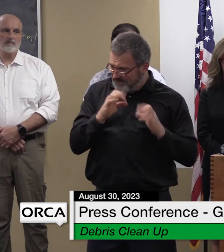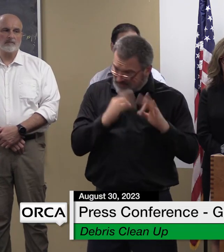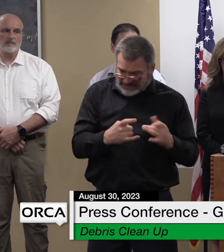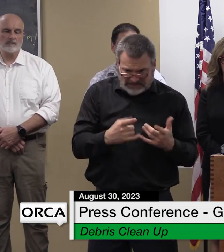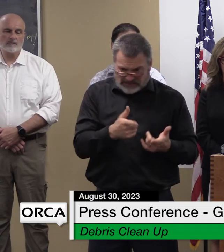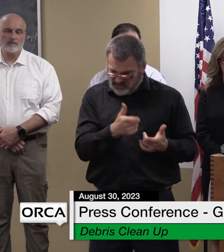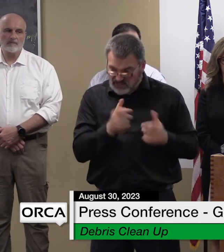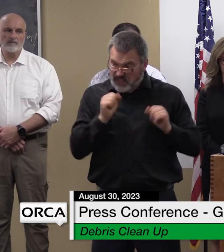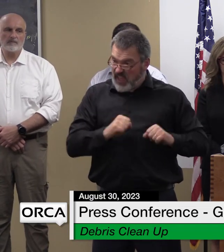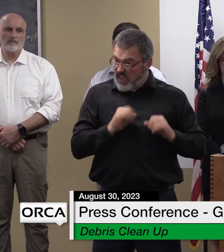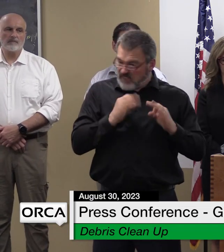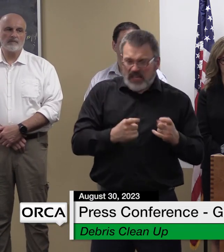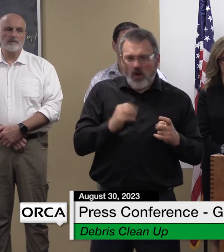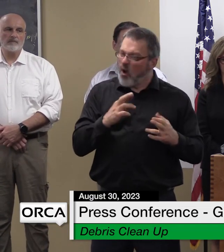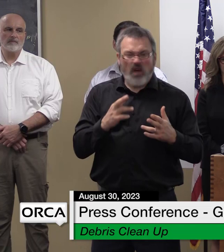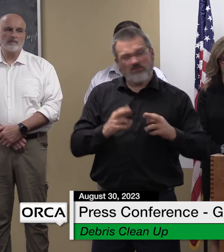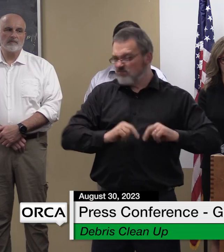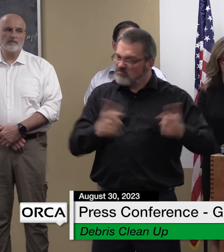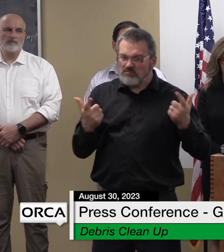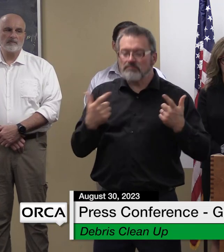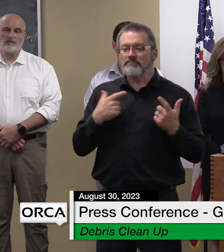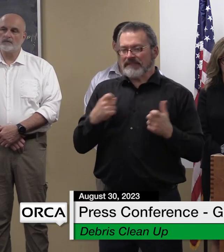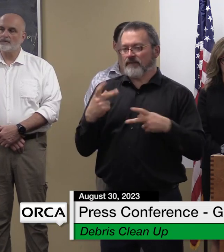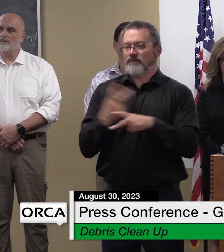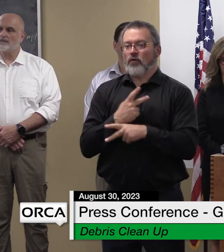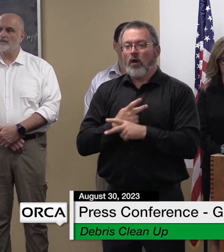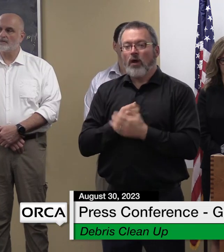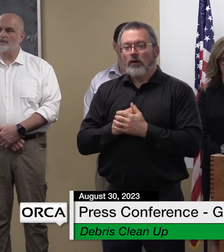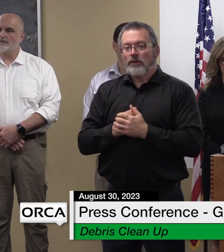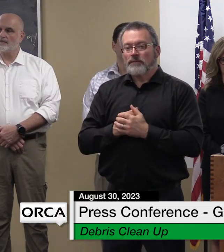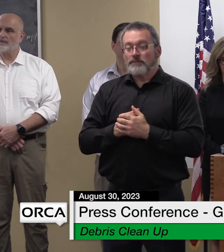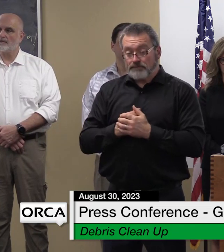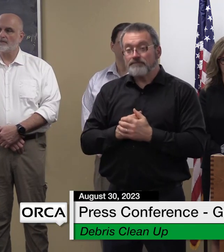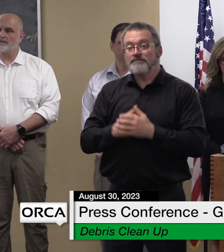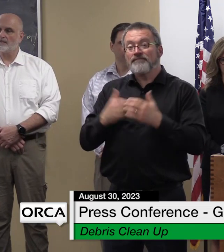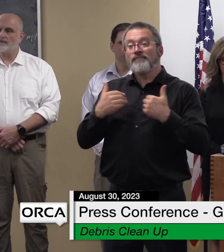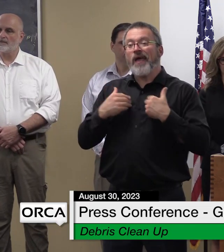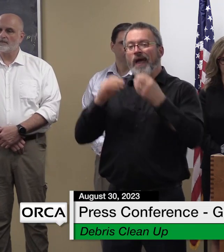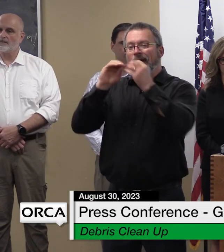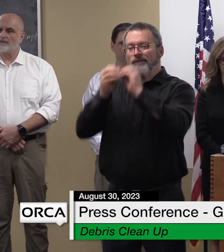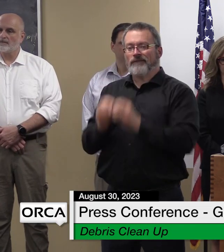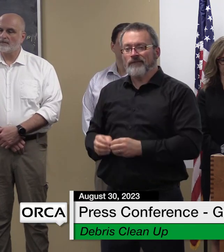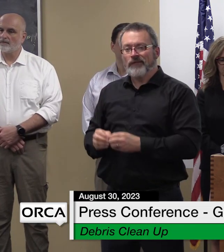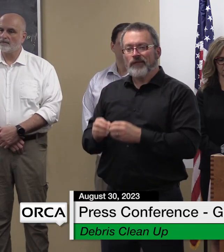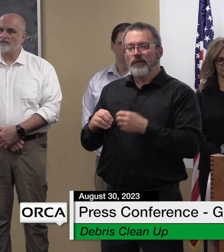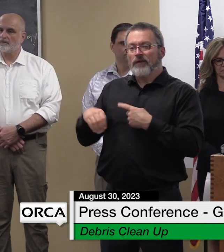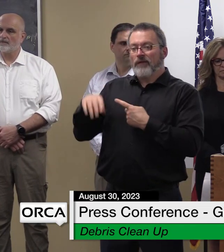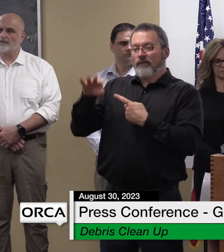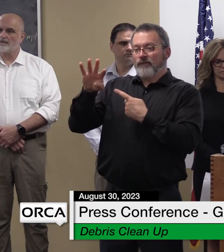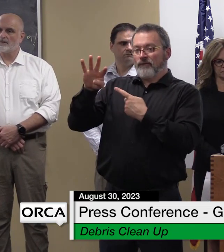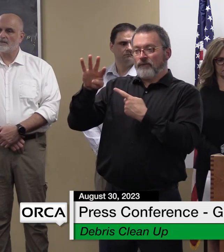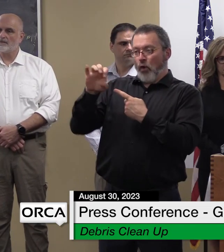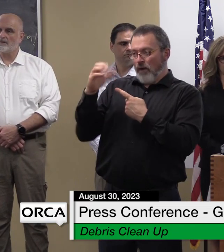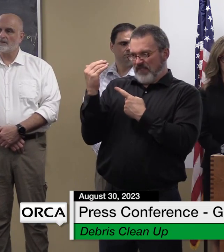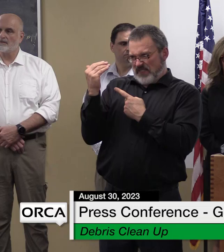just a couple of stats we talk about. Still 415 FEMA personnel here in Vermont. We've had